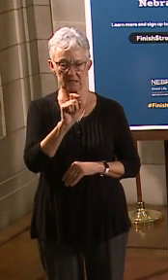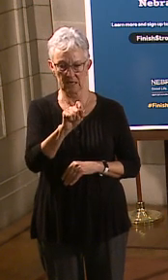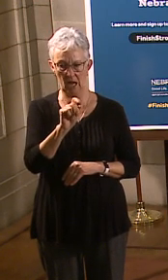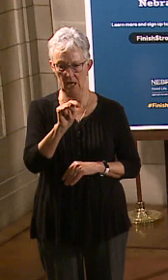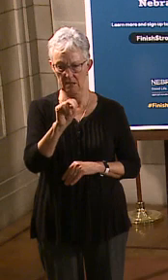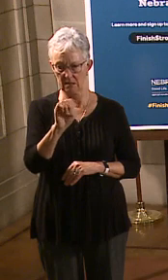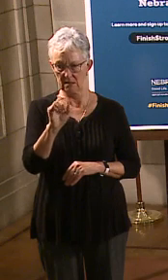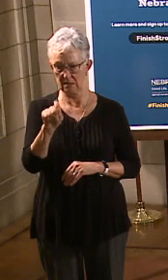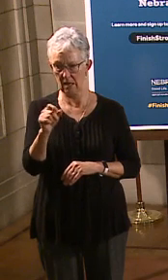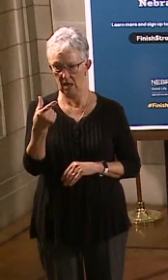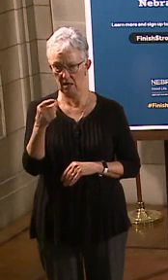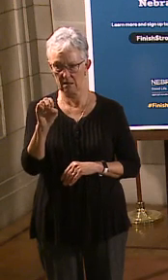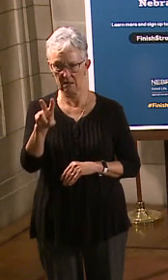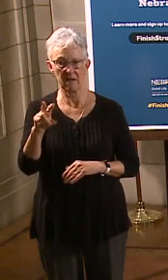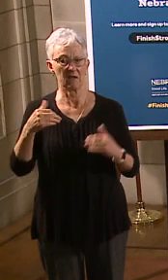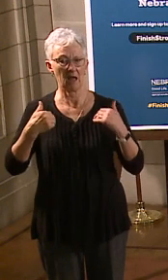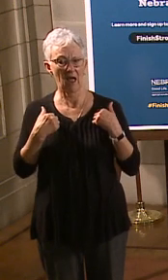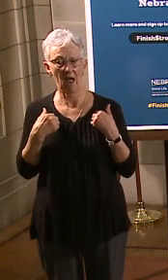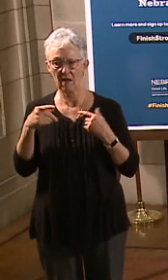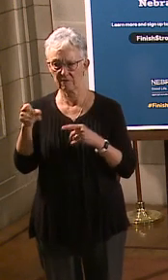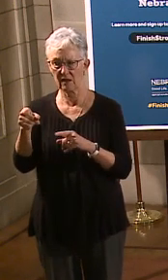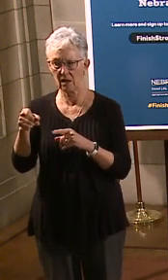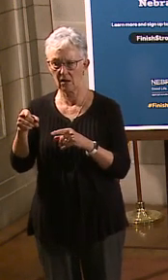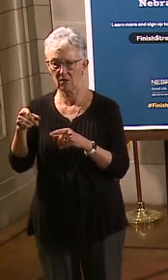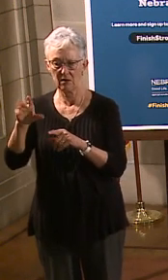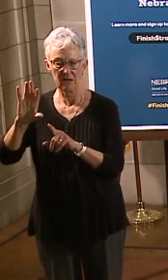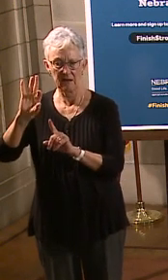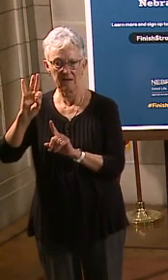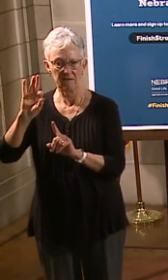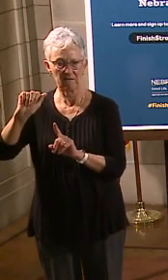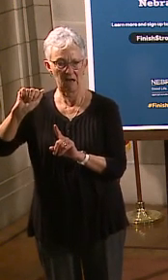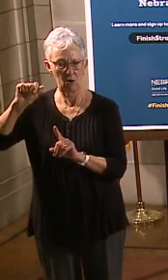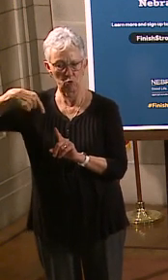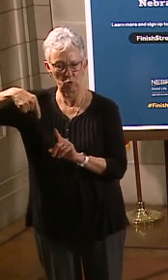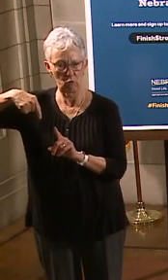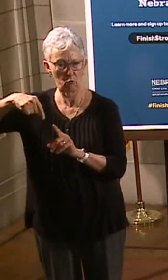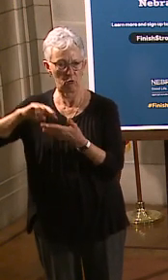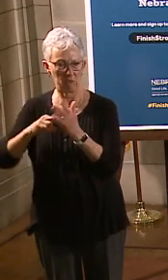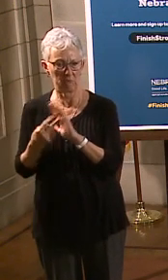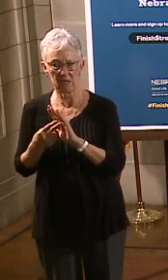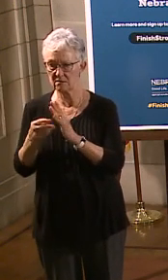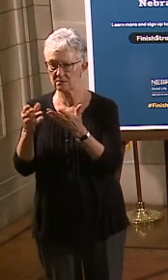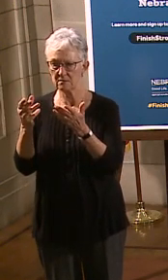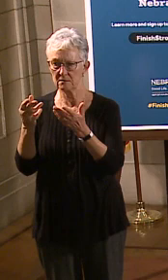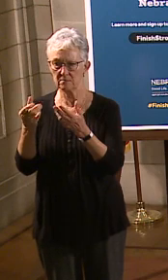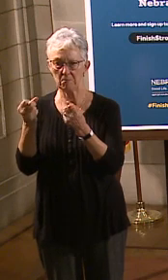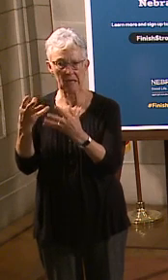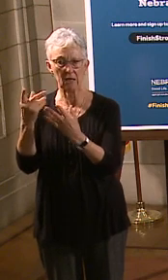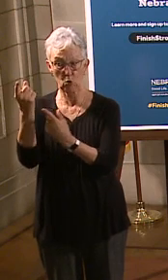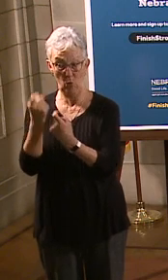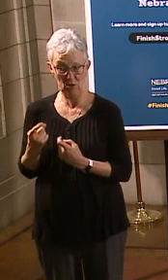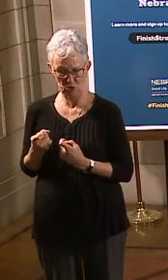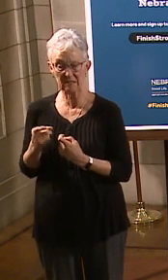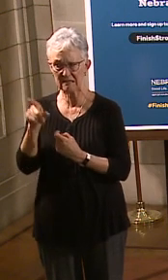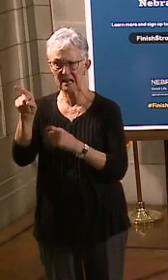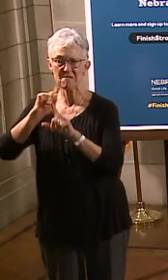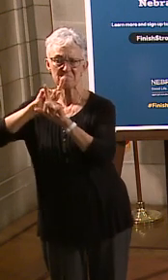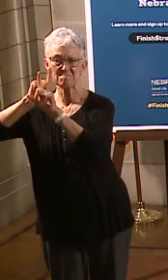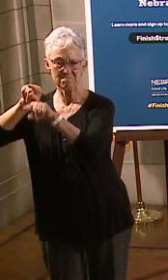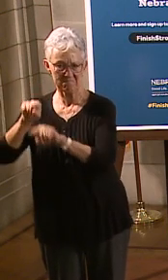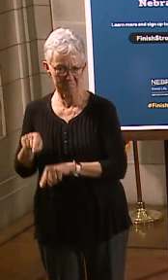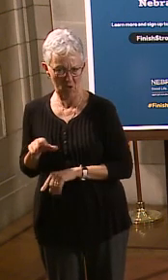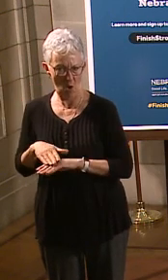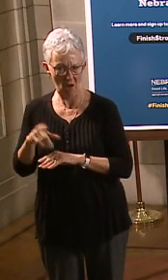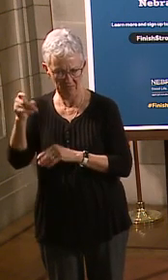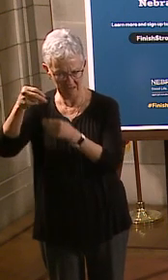dhhs.ne.gov to get those. Because the virus has impacted us more, it's important that we get vaccinated. We are urging